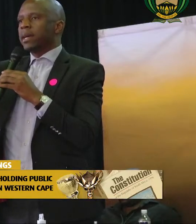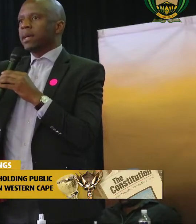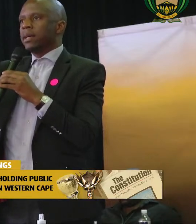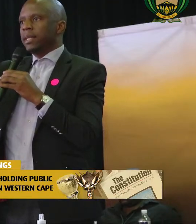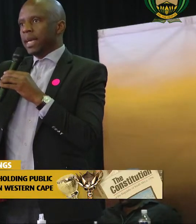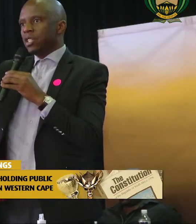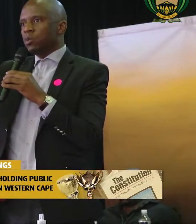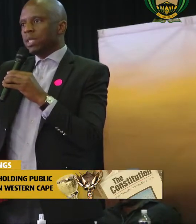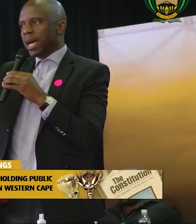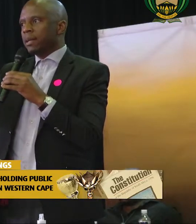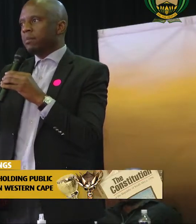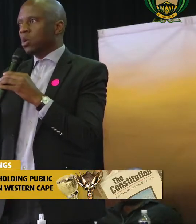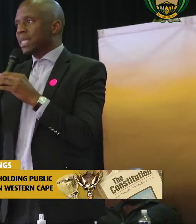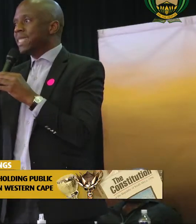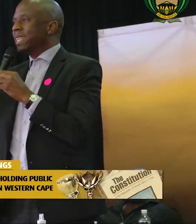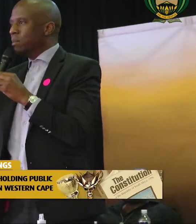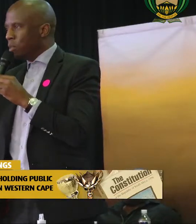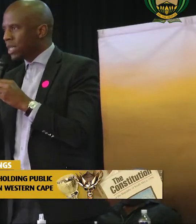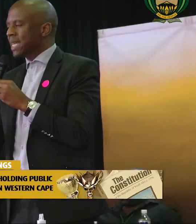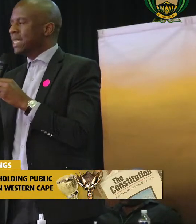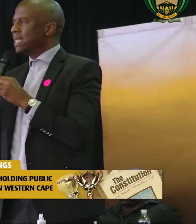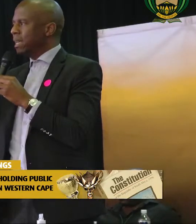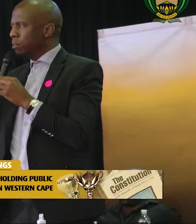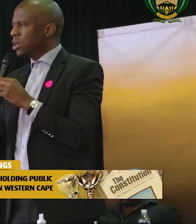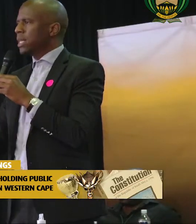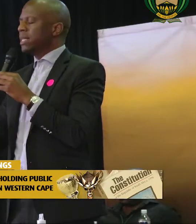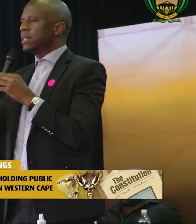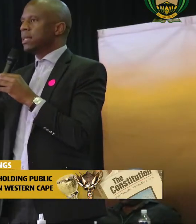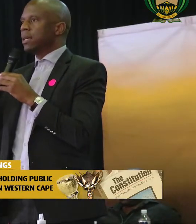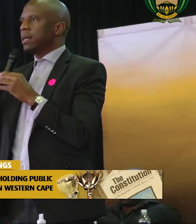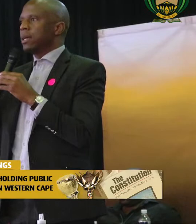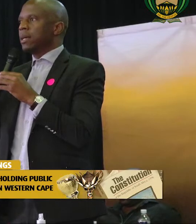work that needs to be done, because it's an important